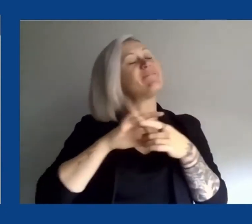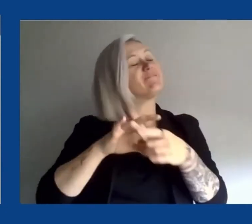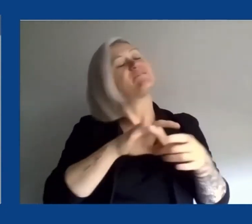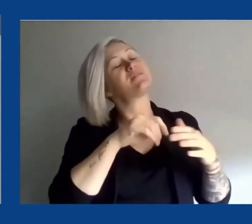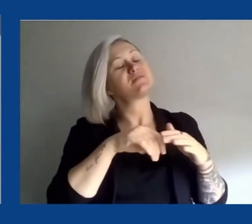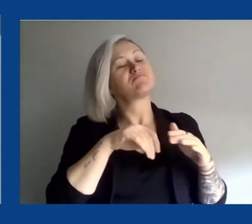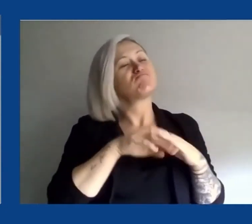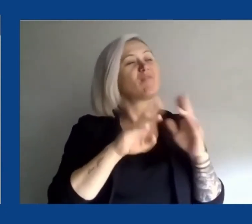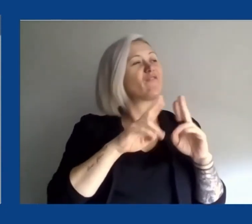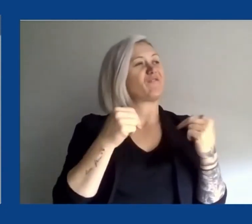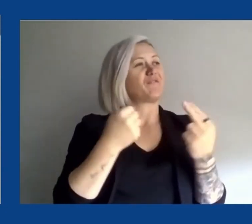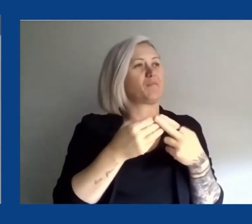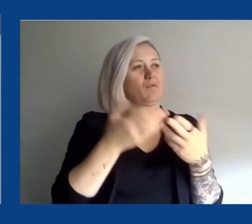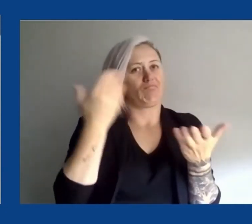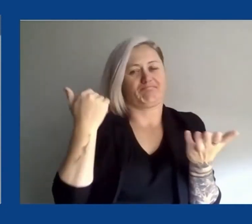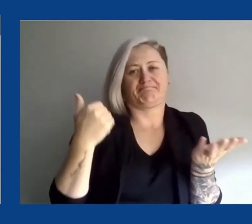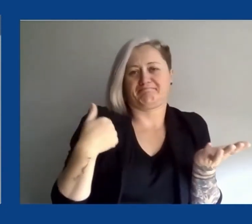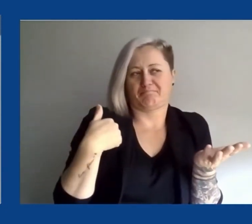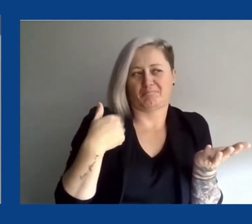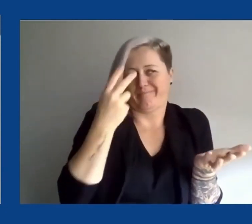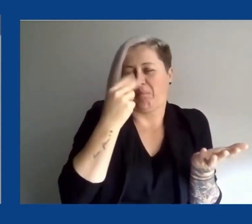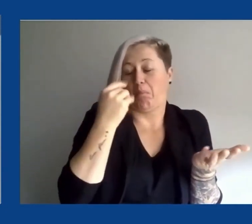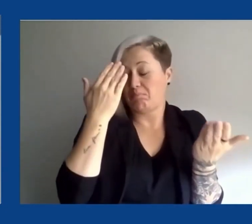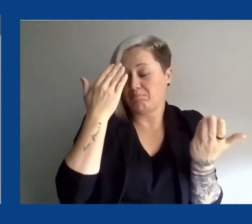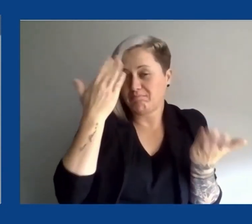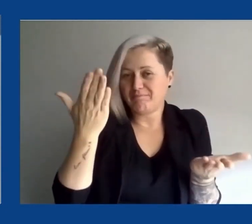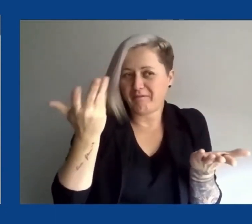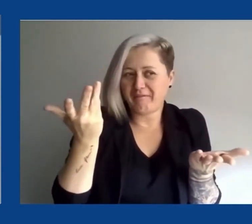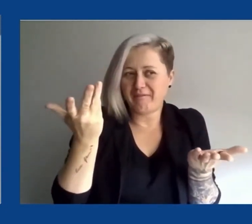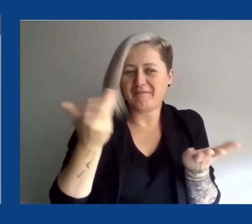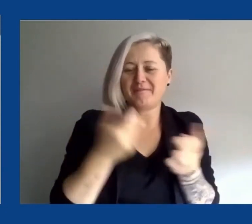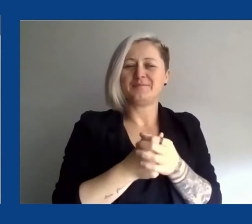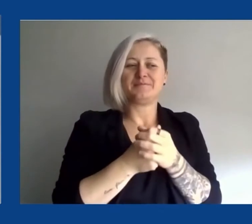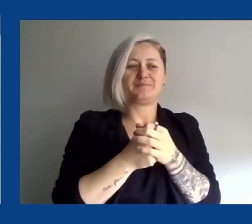of my early years. And